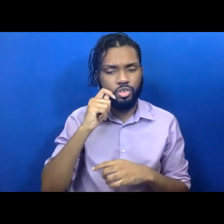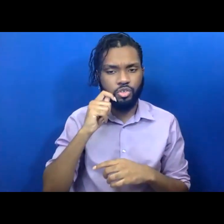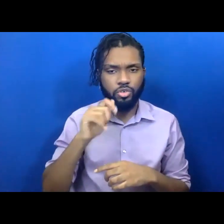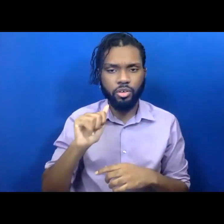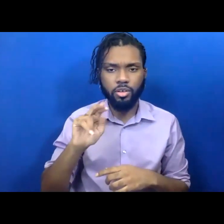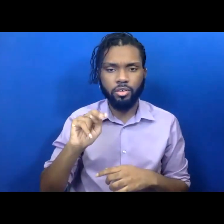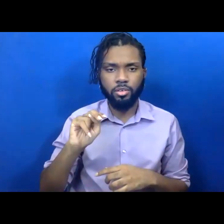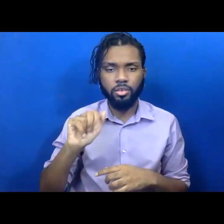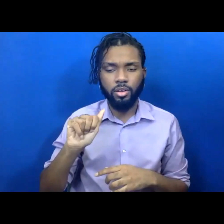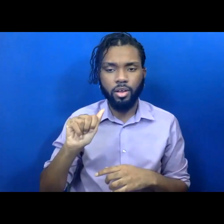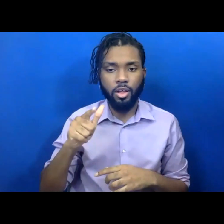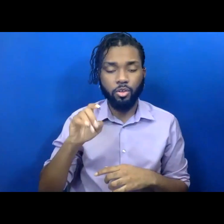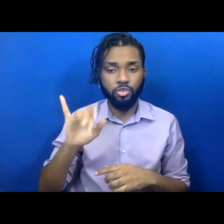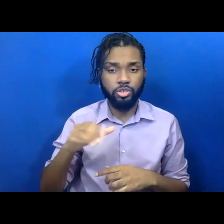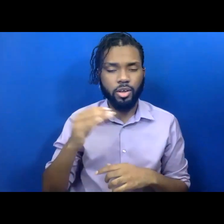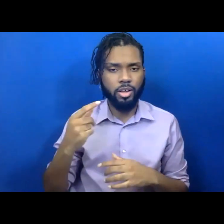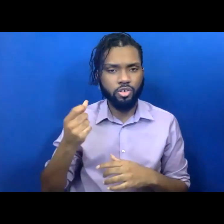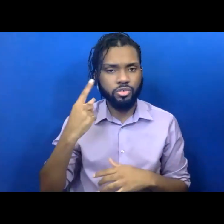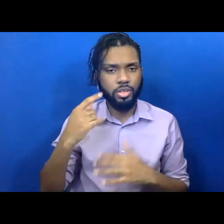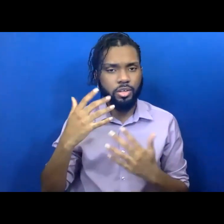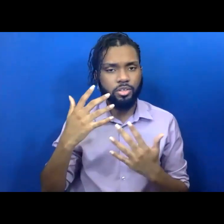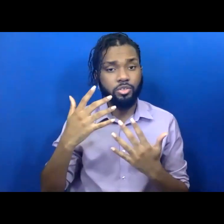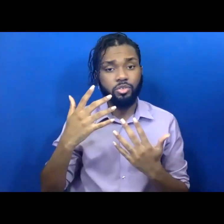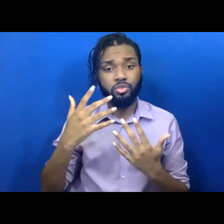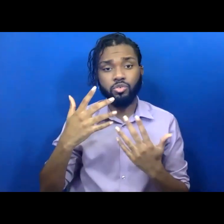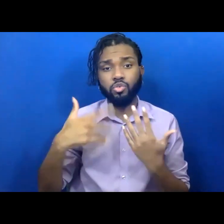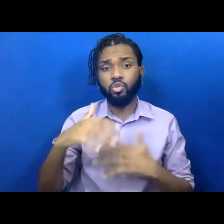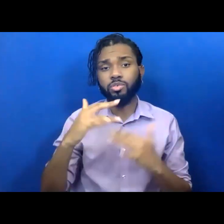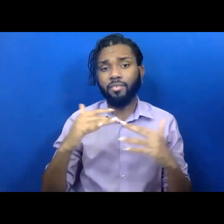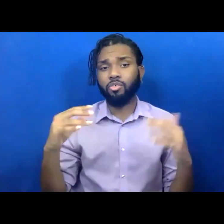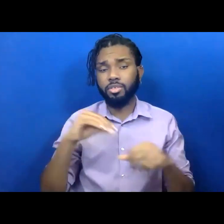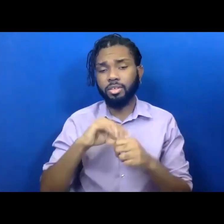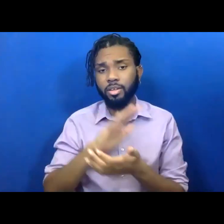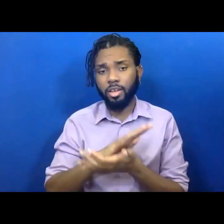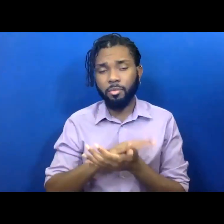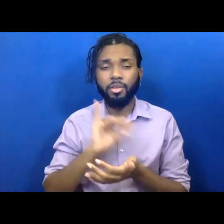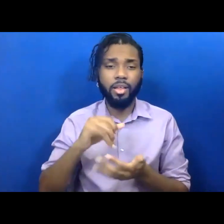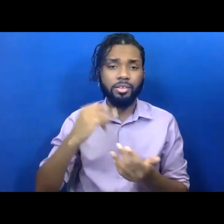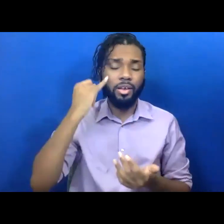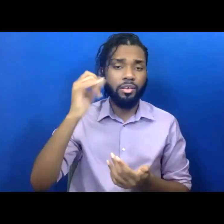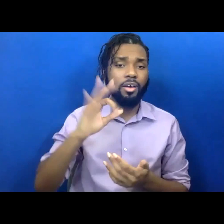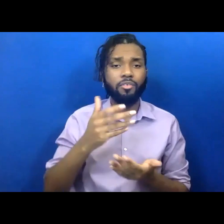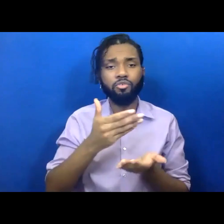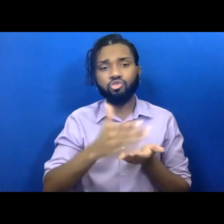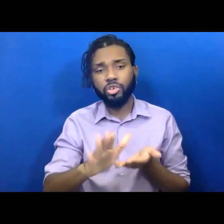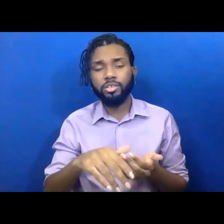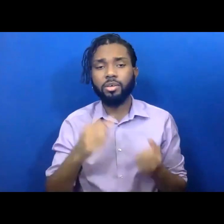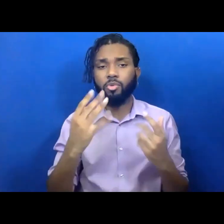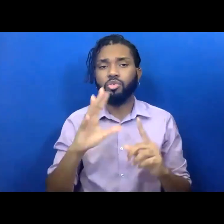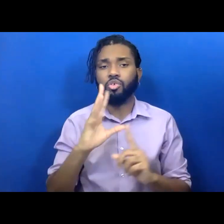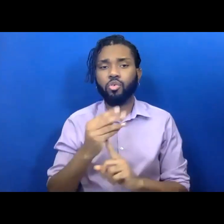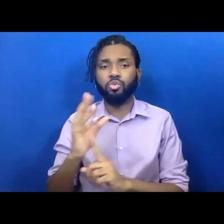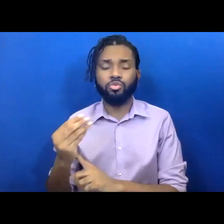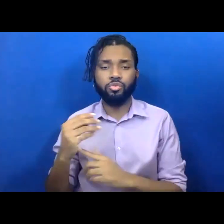of understanding social diversity in the academy? So this is the idea of like rejecting multicultural models and coming up